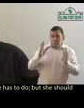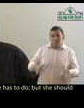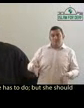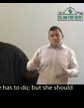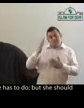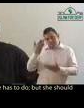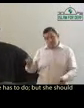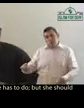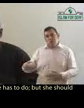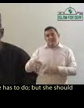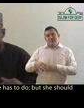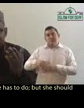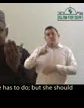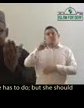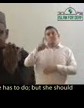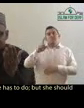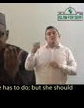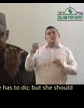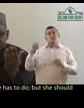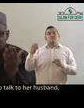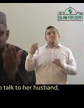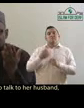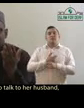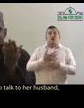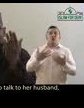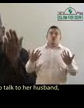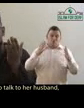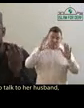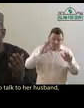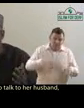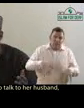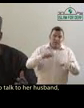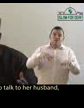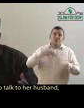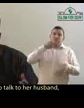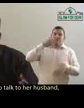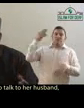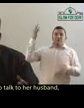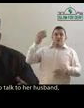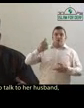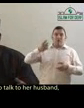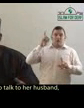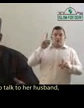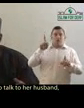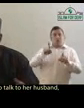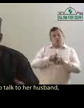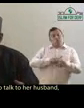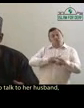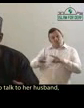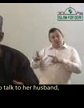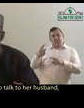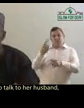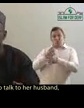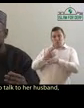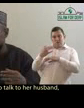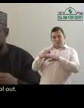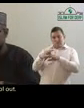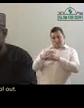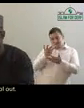do. But she should make a lot of supplication and ask Allah. And also try to talk to her husband.